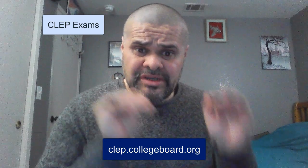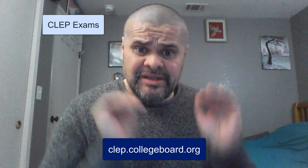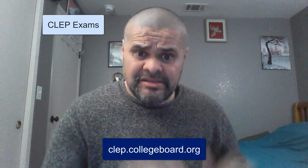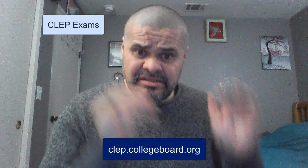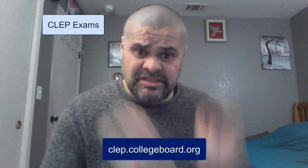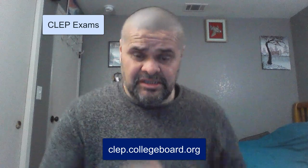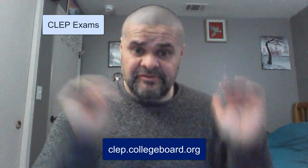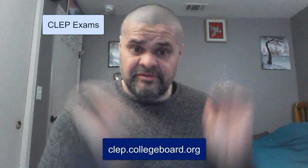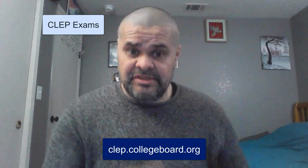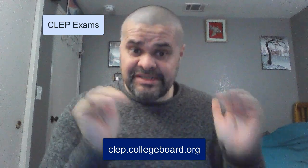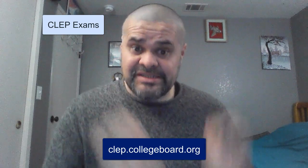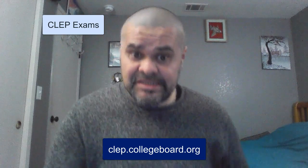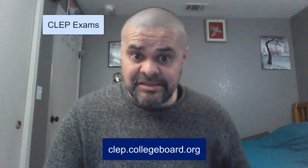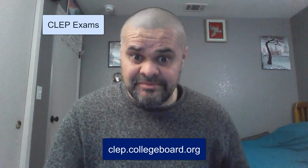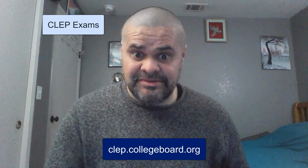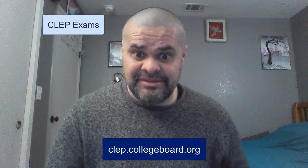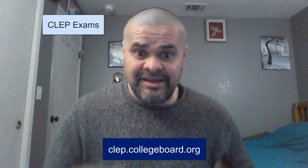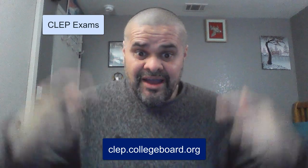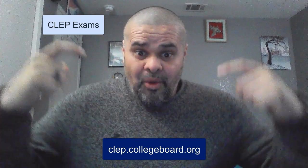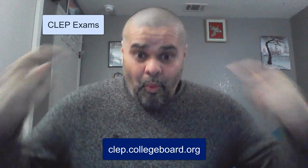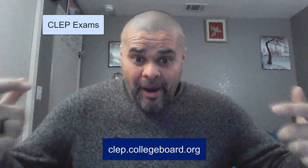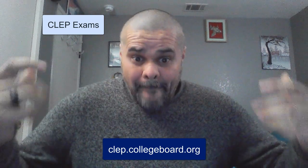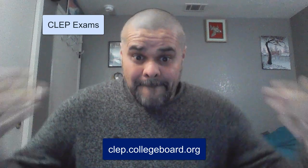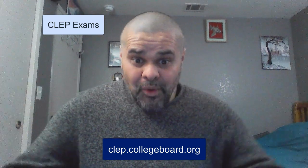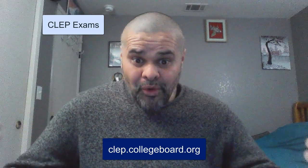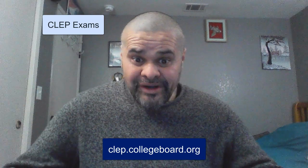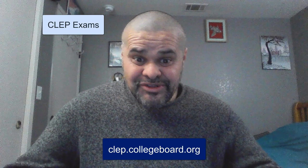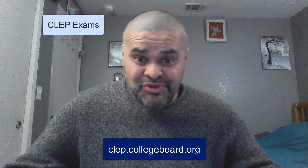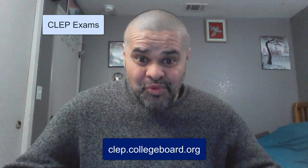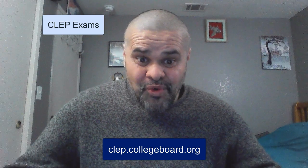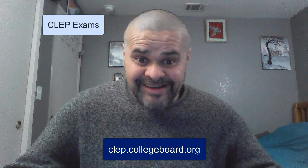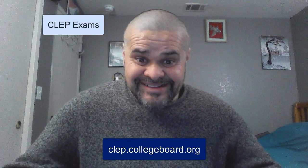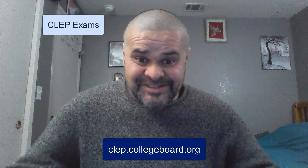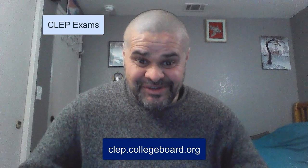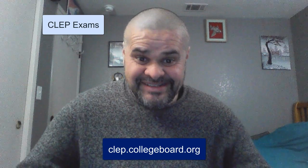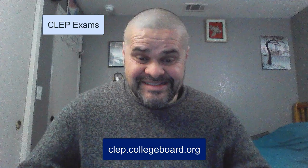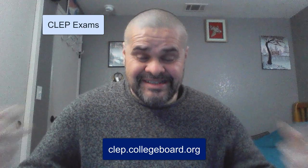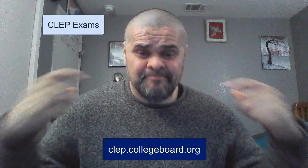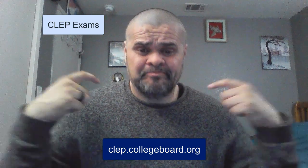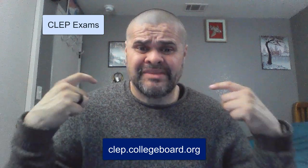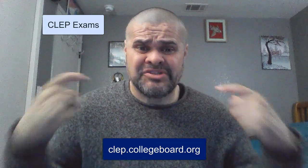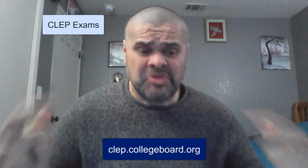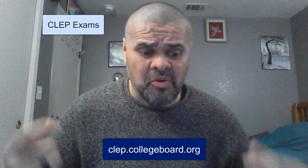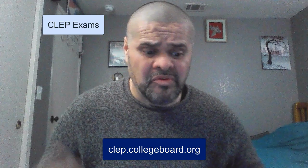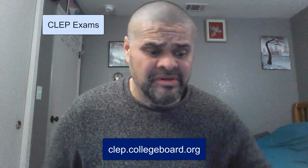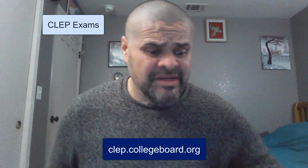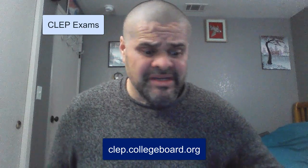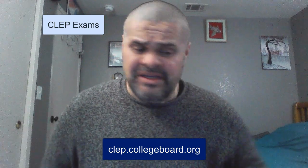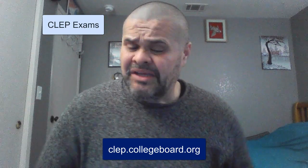can actually study for these exams. What more do you want, right? So, if